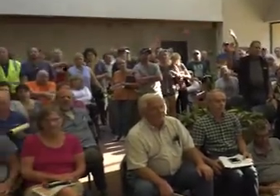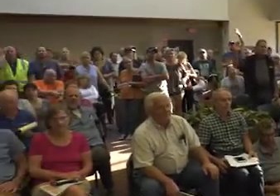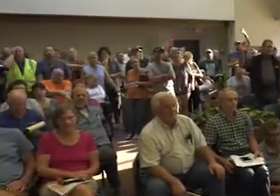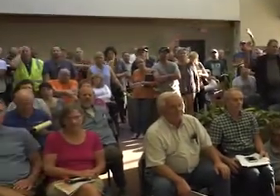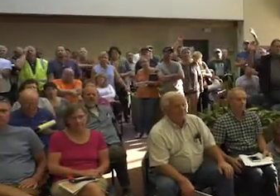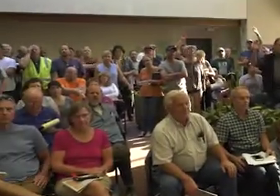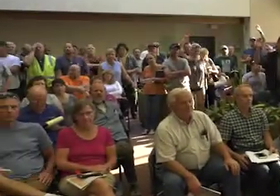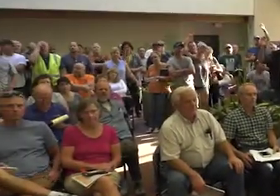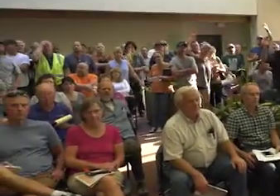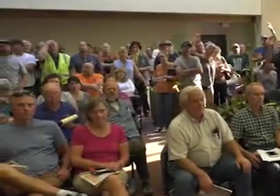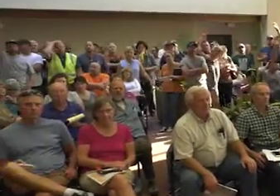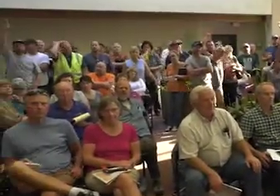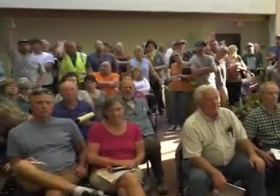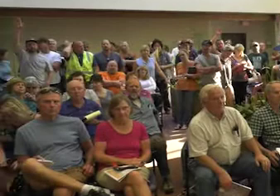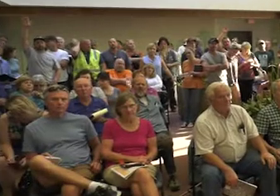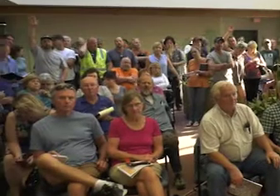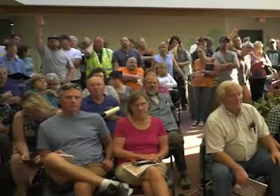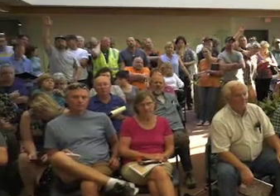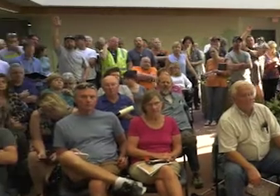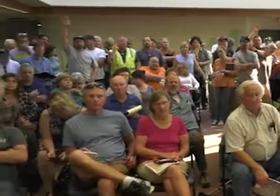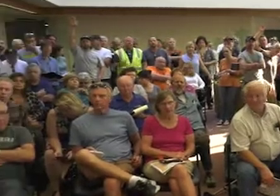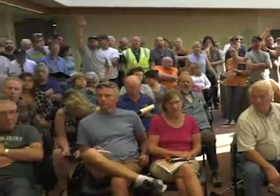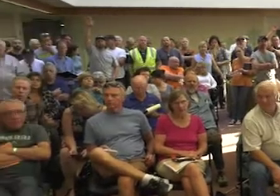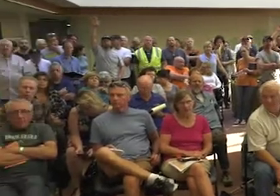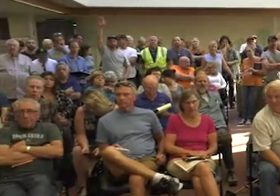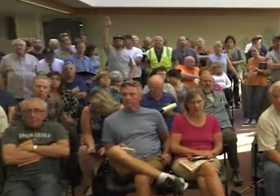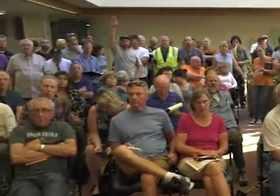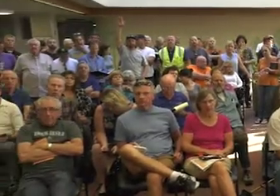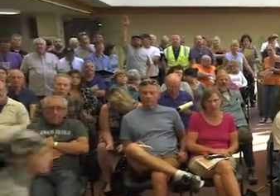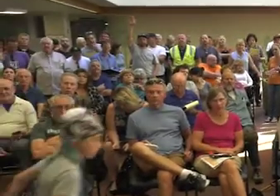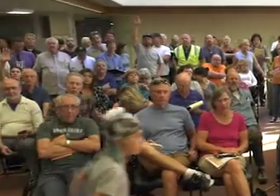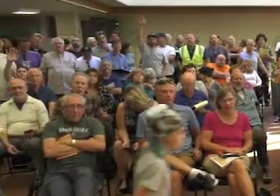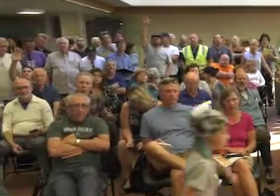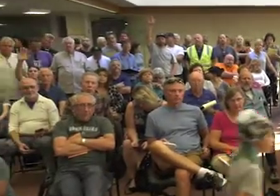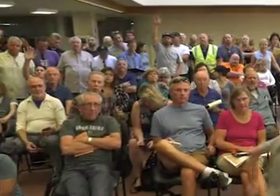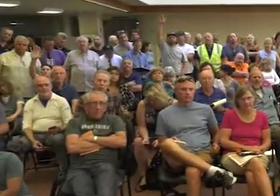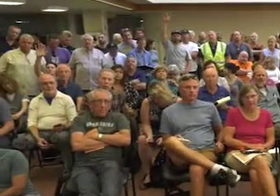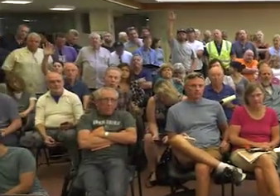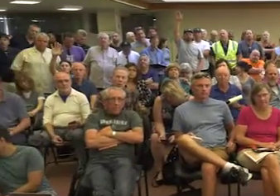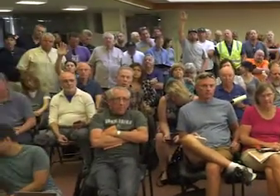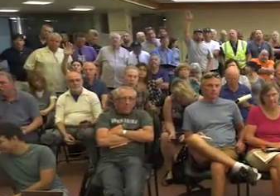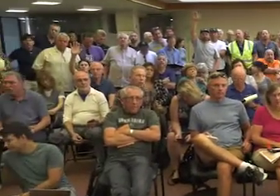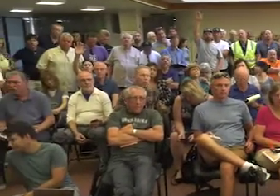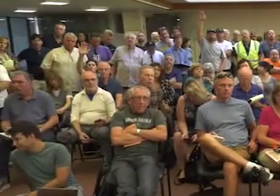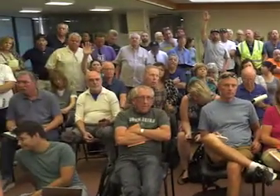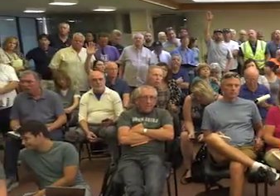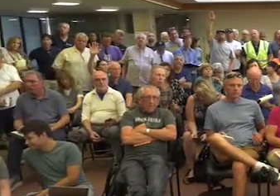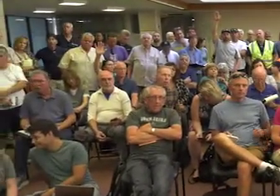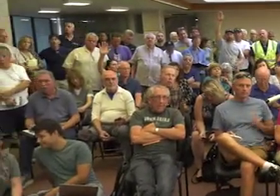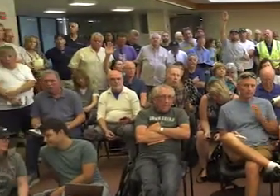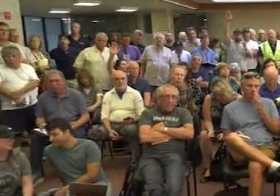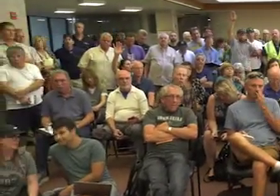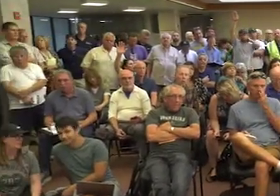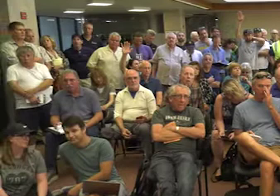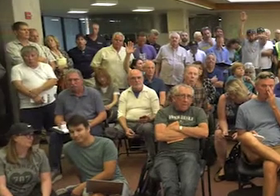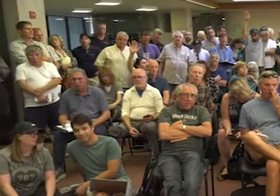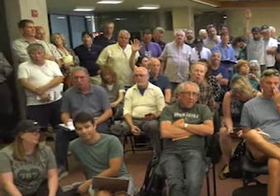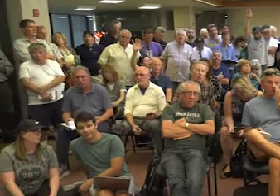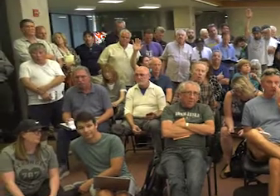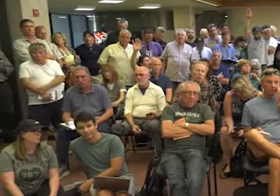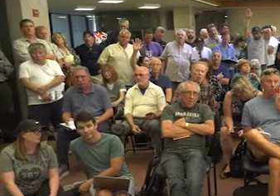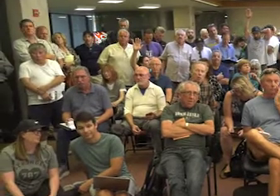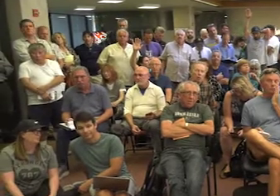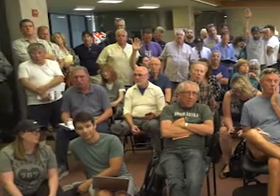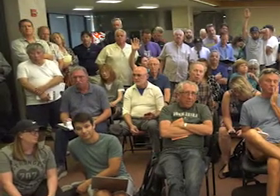utilized and local contractors. So right now our prime for this area is Ashbrit, and they